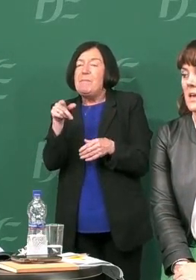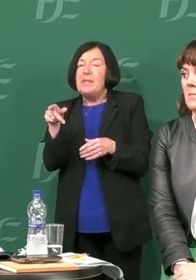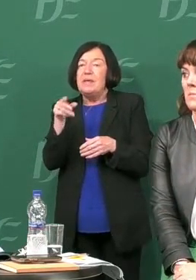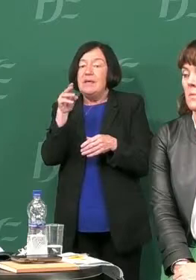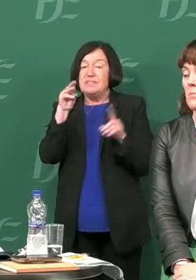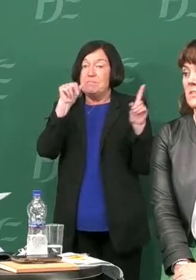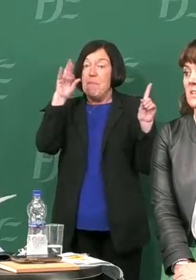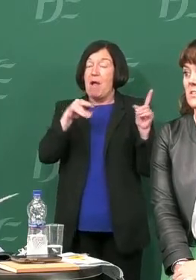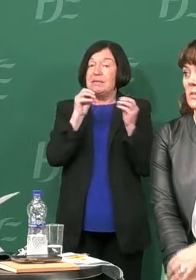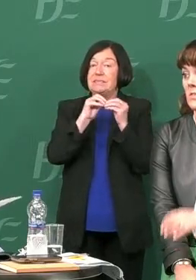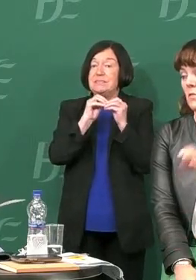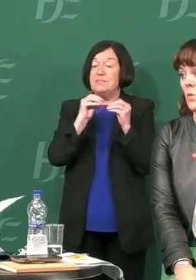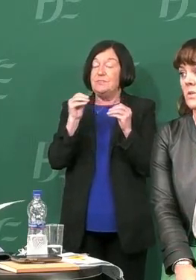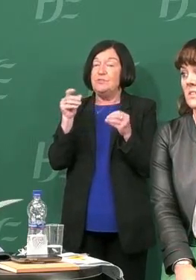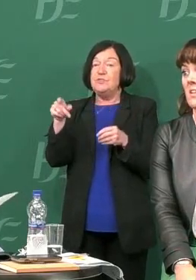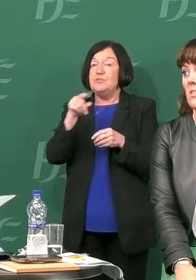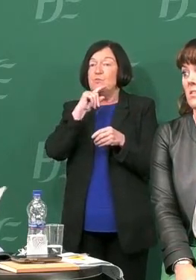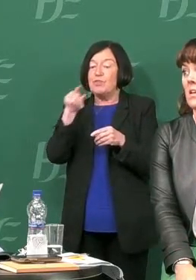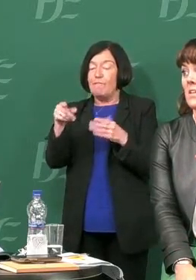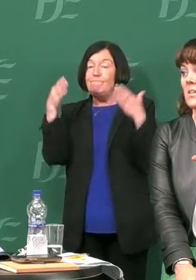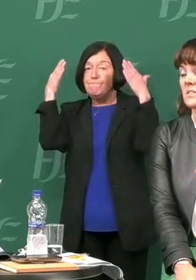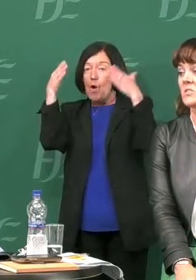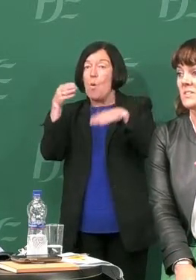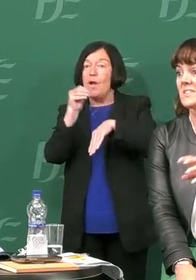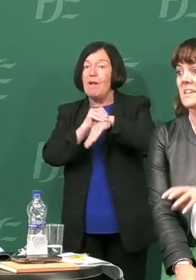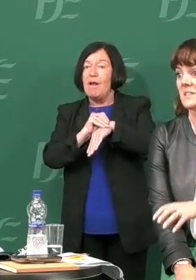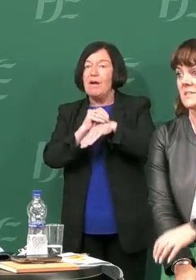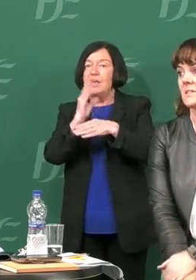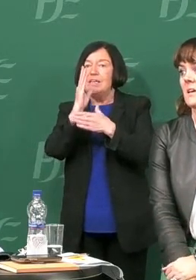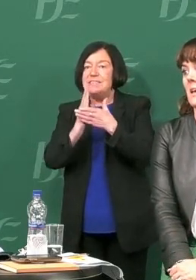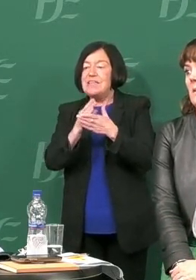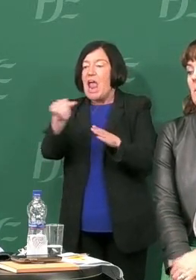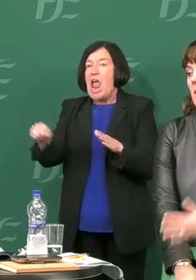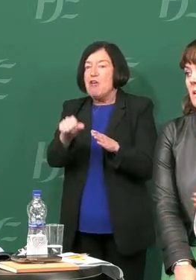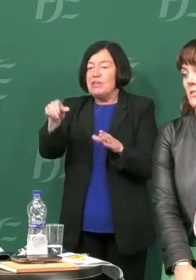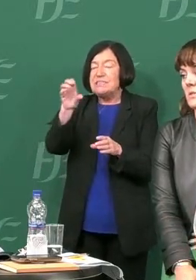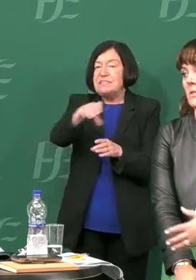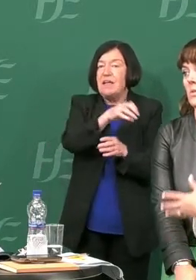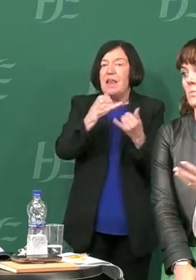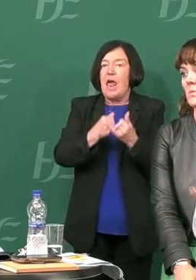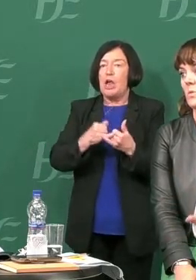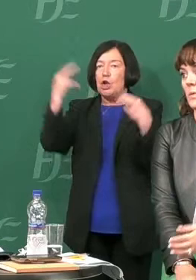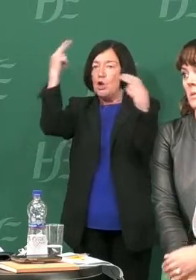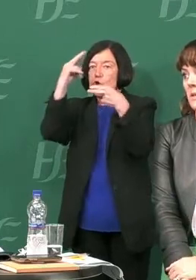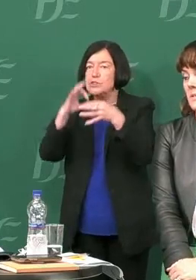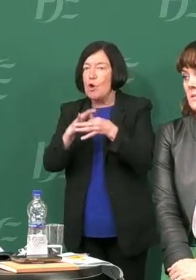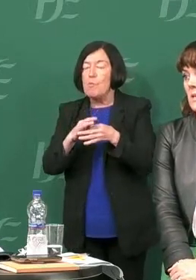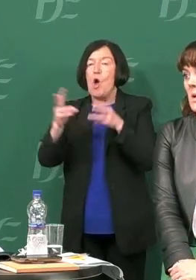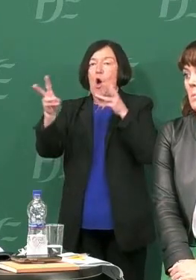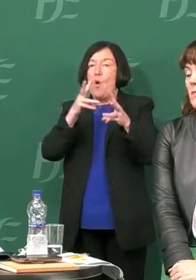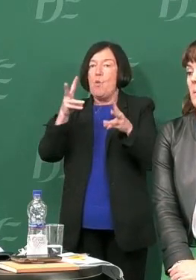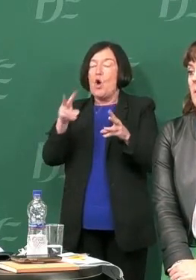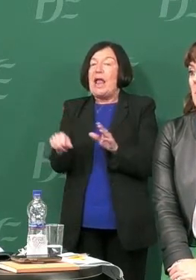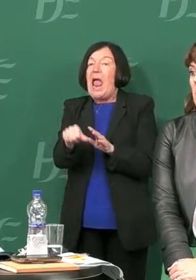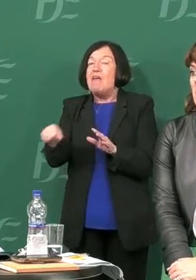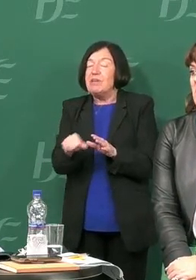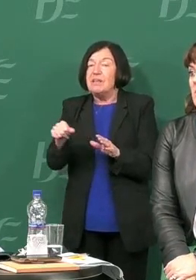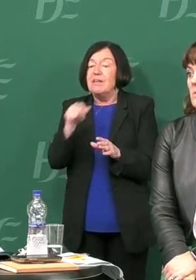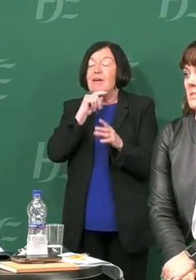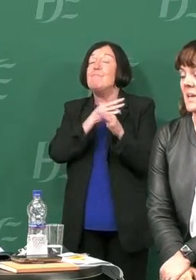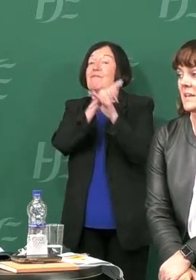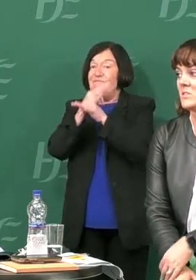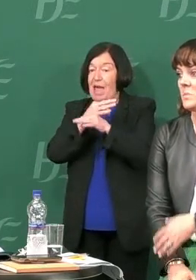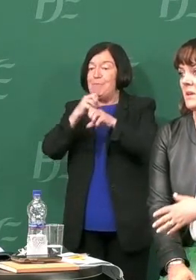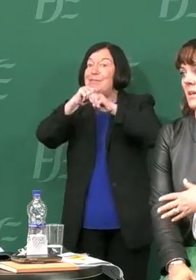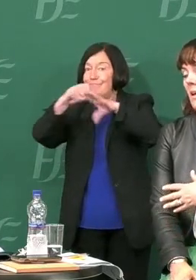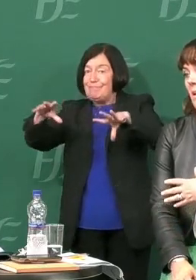Martin presented. They focus there on certain settings like nursing homes or workplaces. But family outbreaks